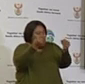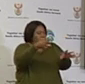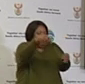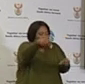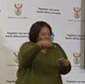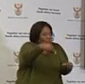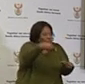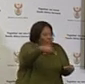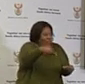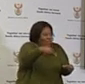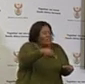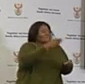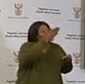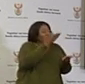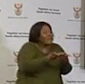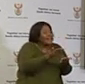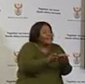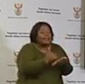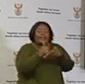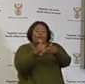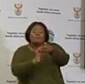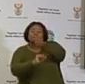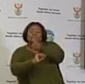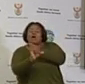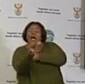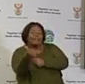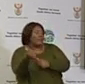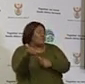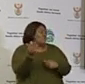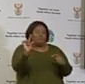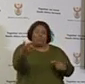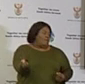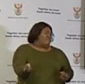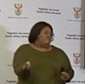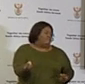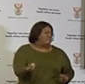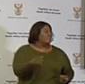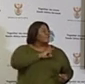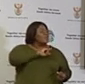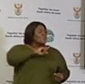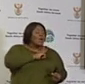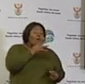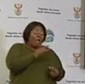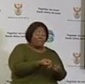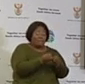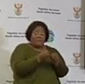kufunda abasizane nalabo bangenazo ngoba kukaningi ziningi ezinye indlela